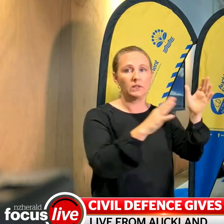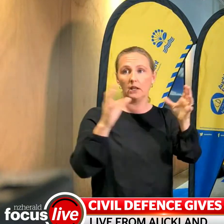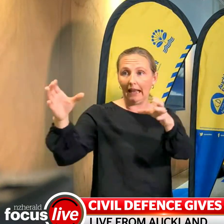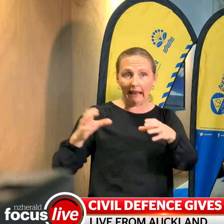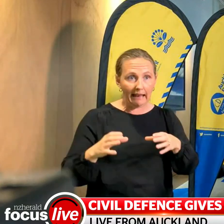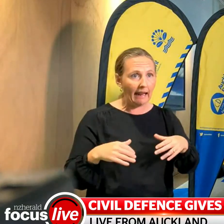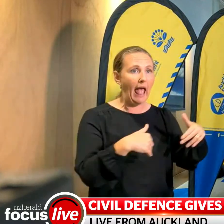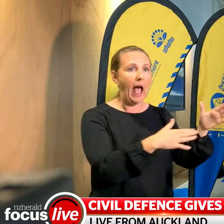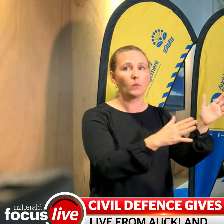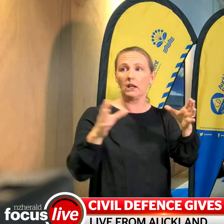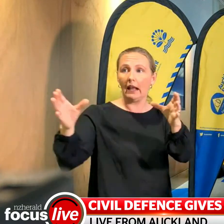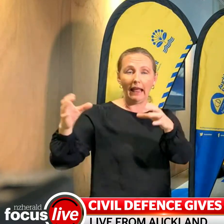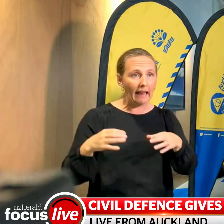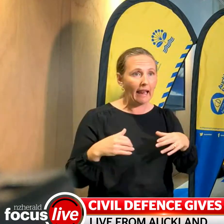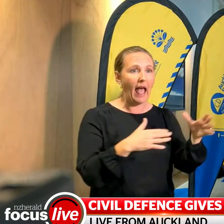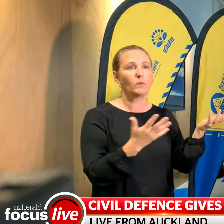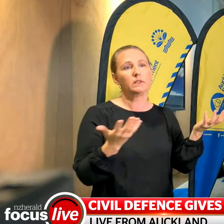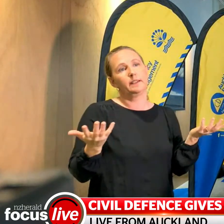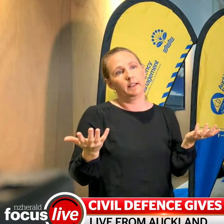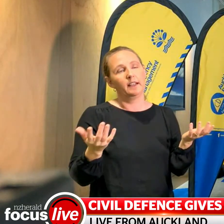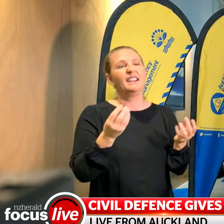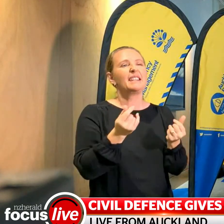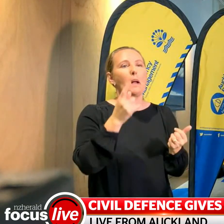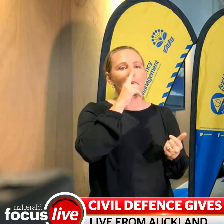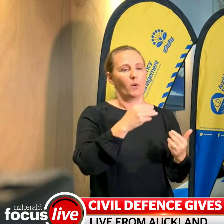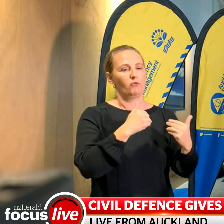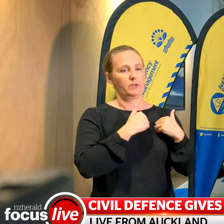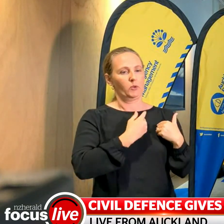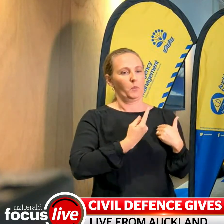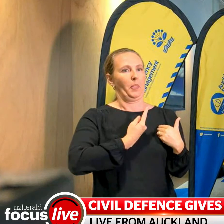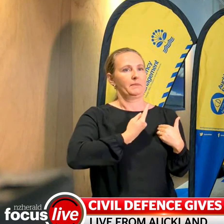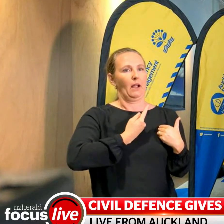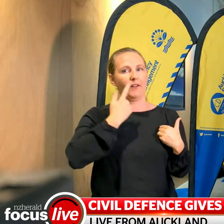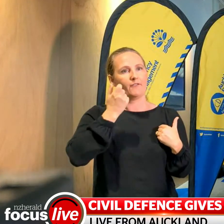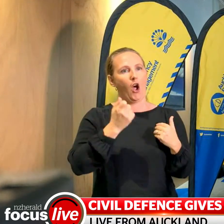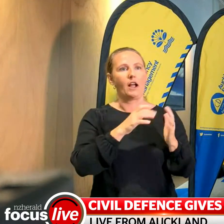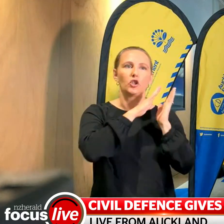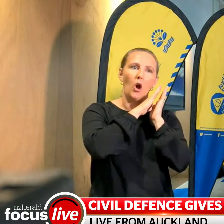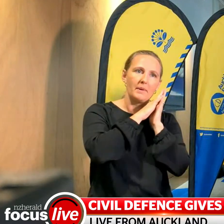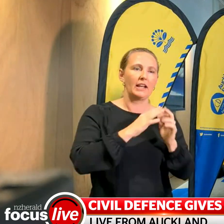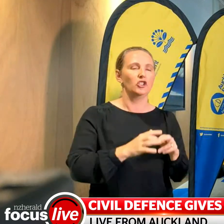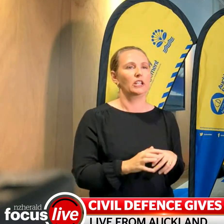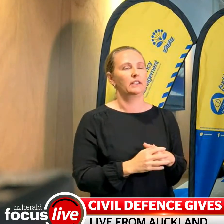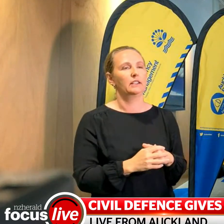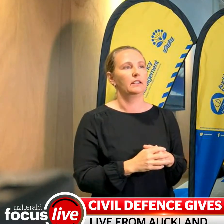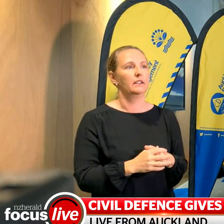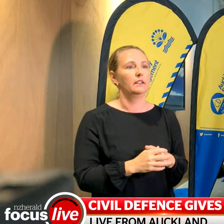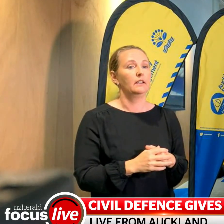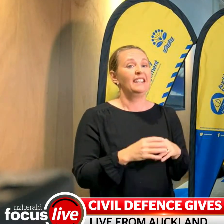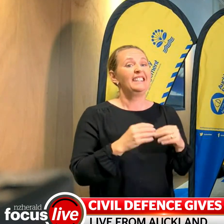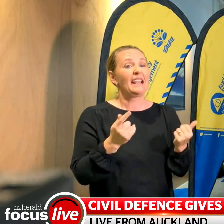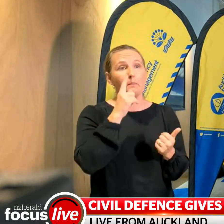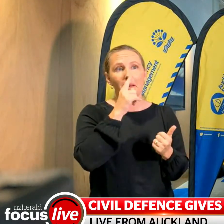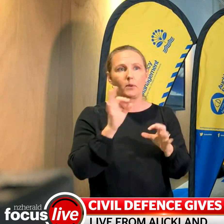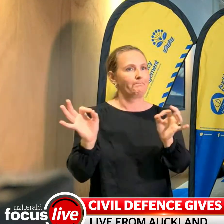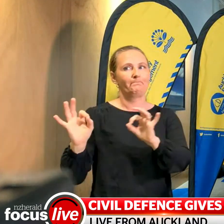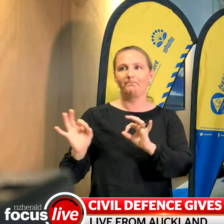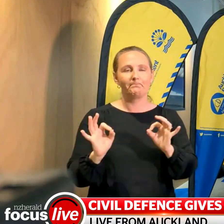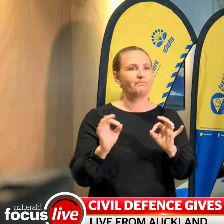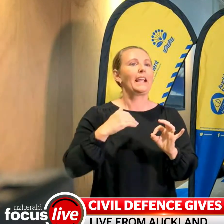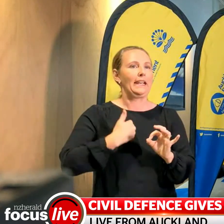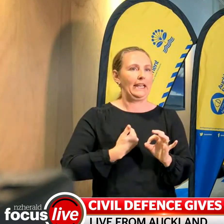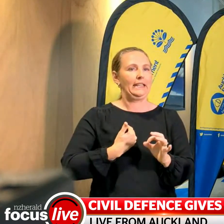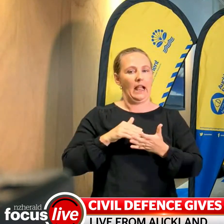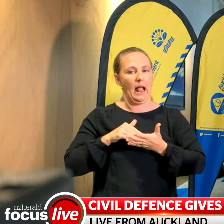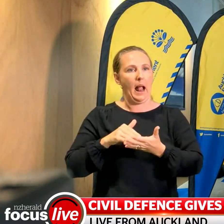people manage themselves in terms of finding other accommodation, and some of those people are needing support with